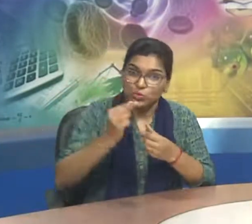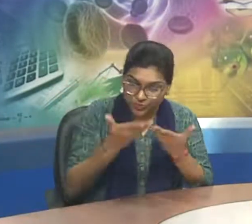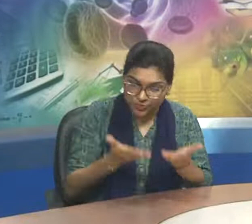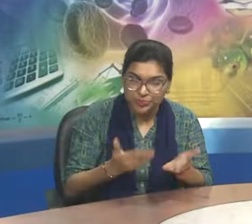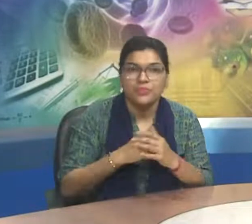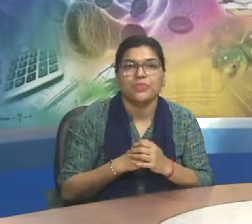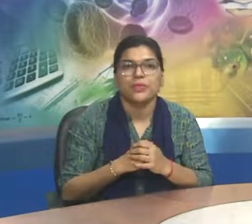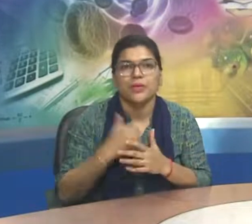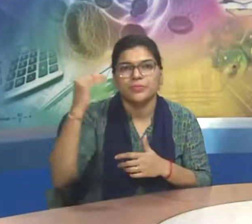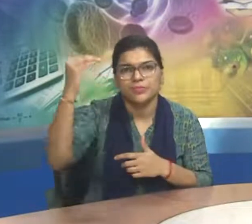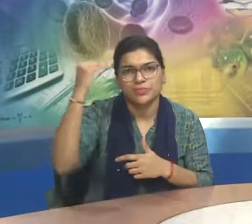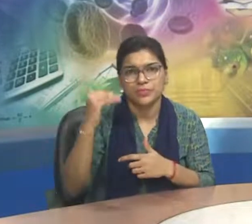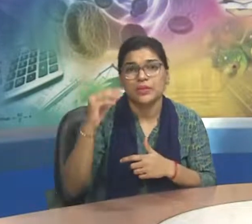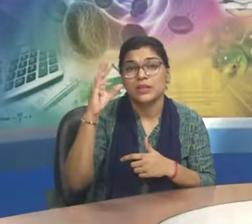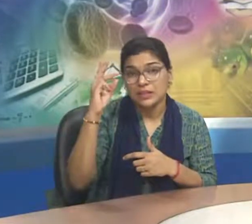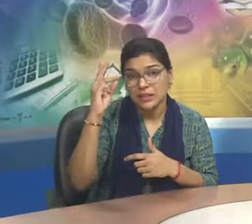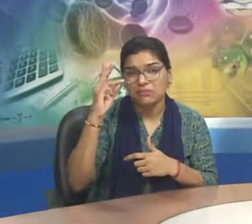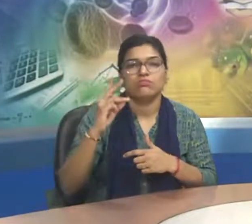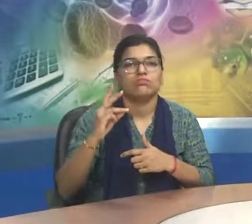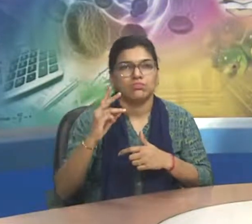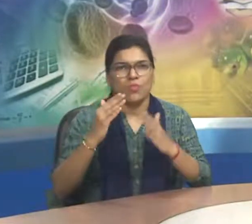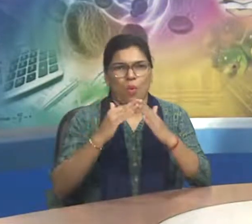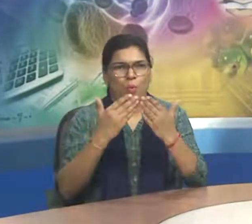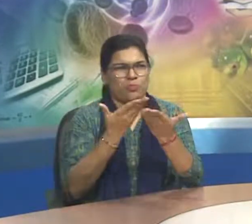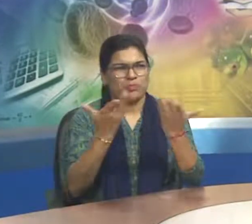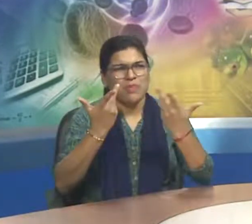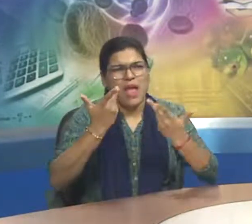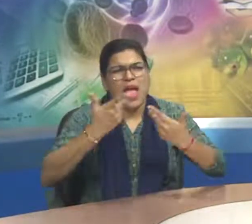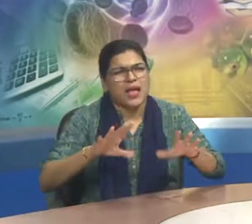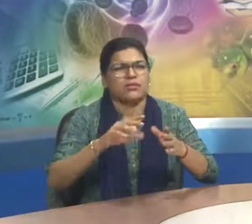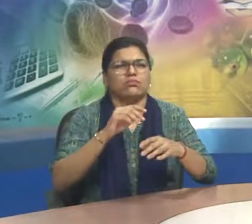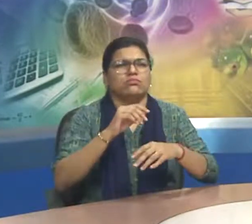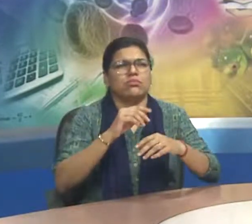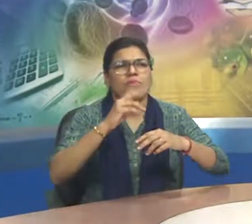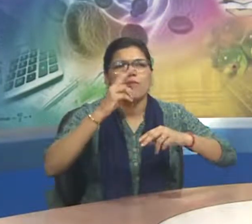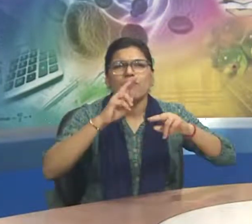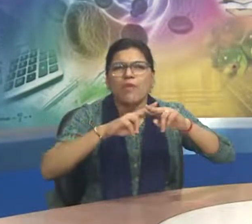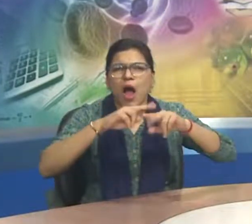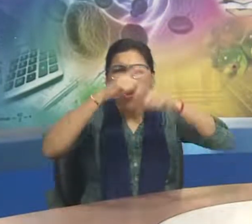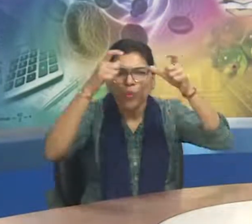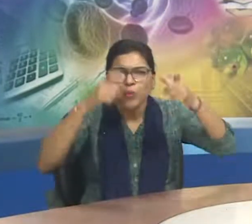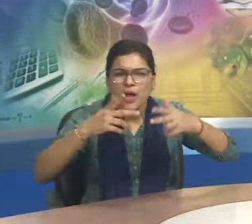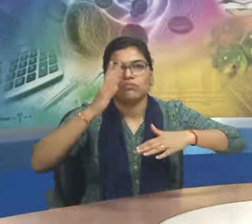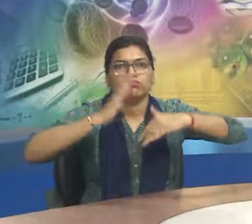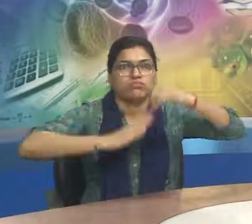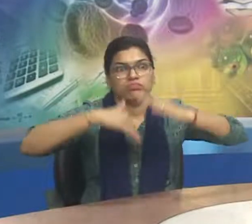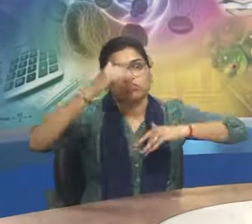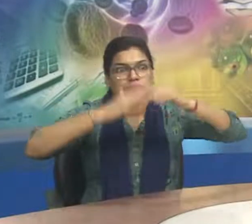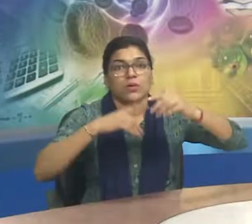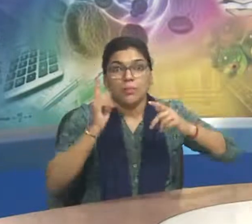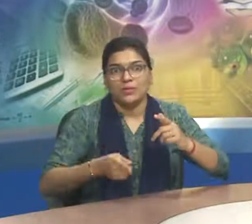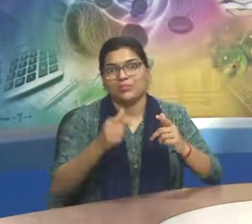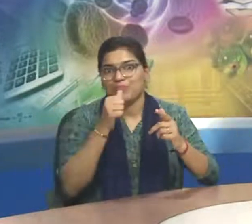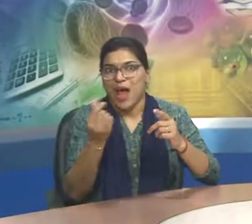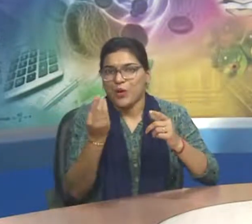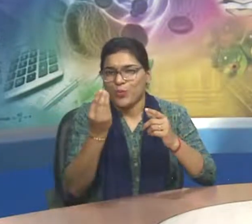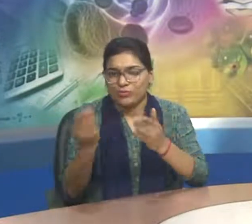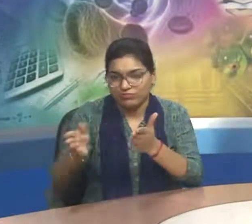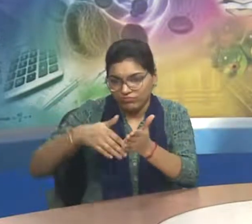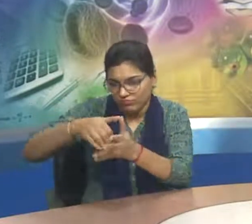So water is important. And the third usage of water is, it is used for building,